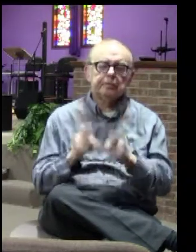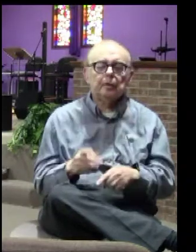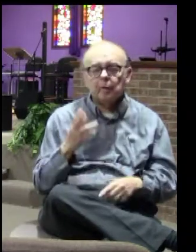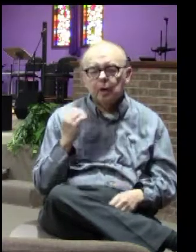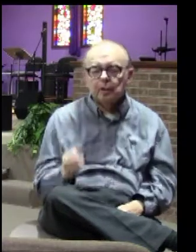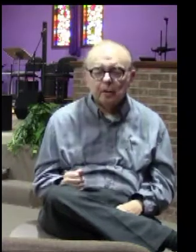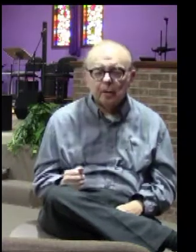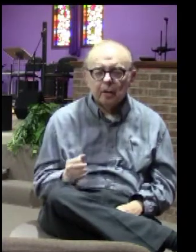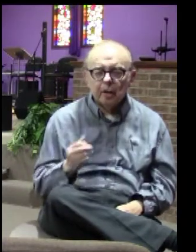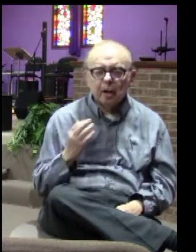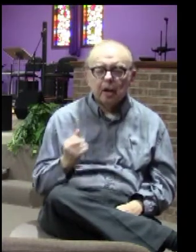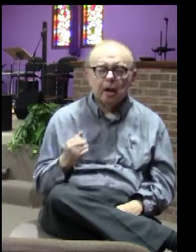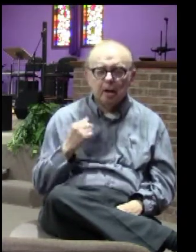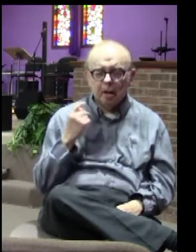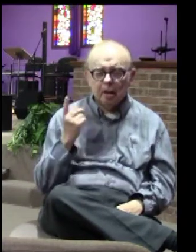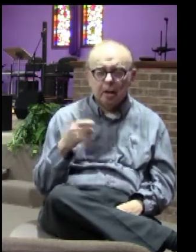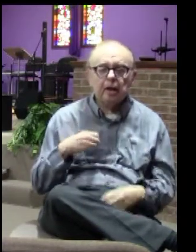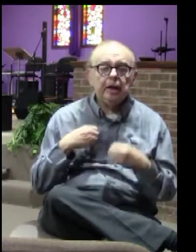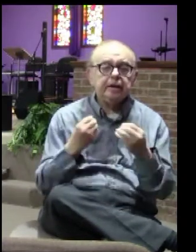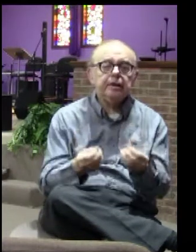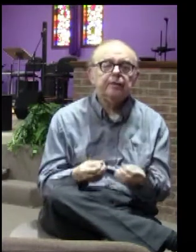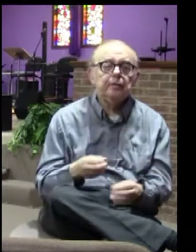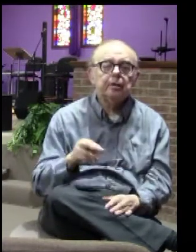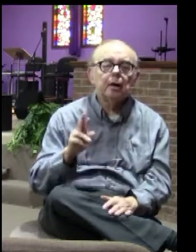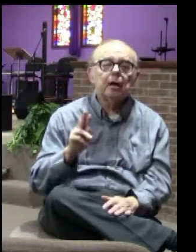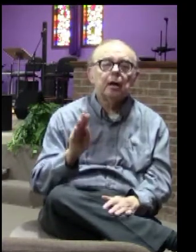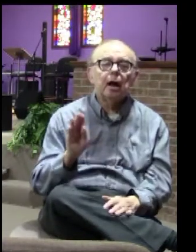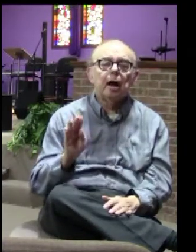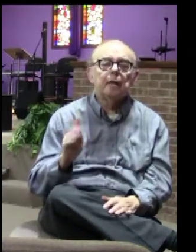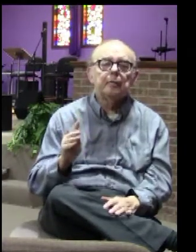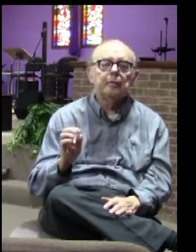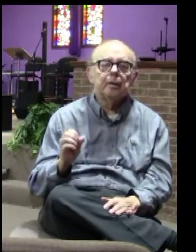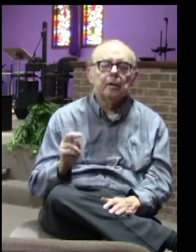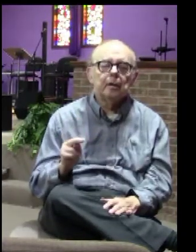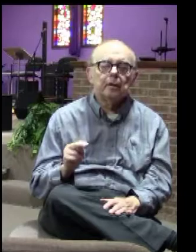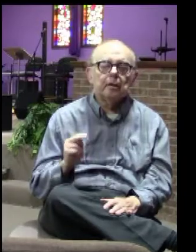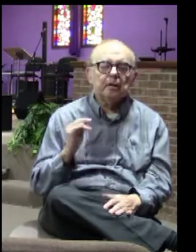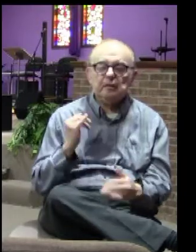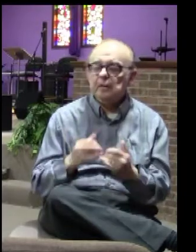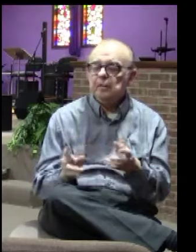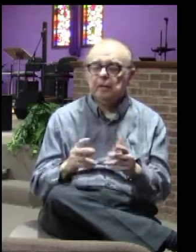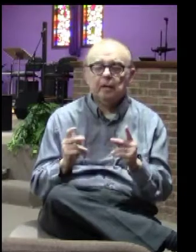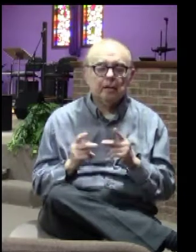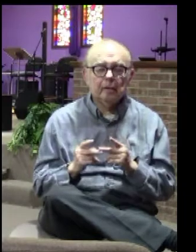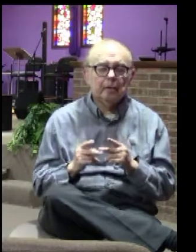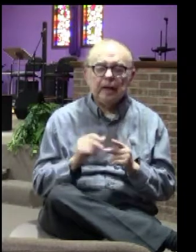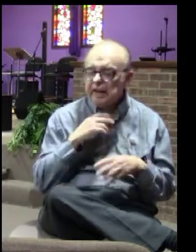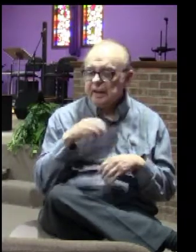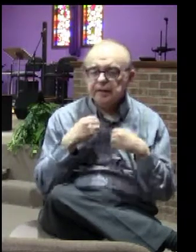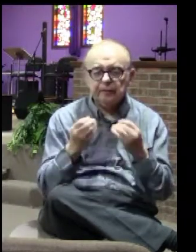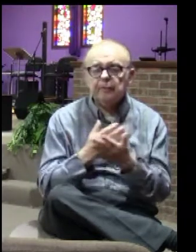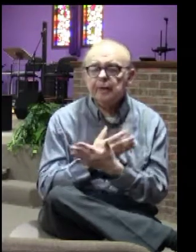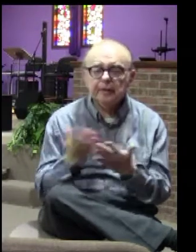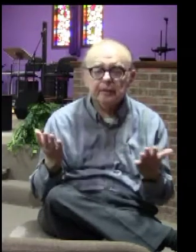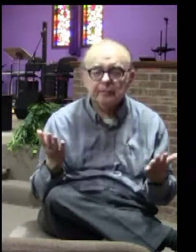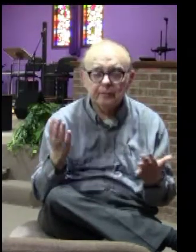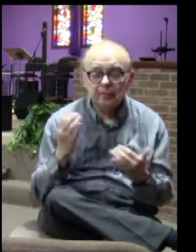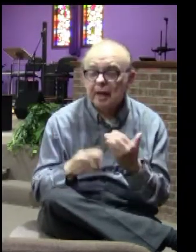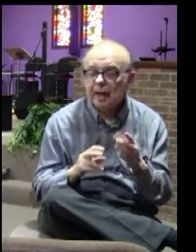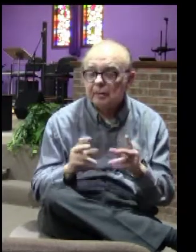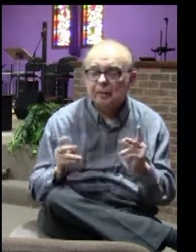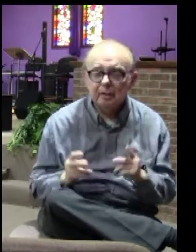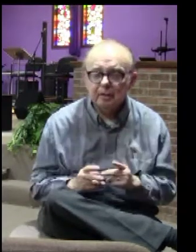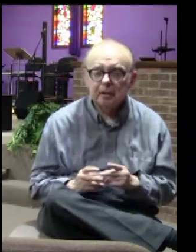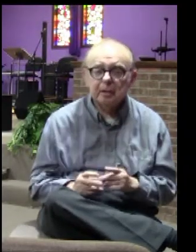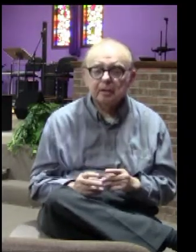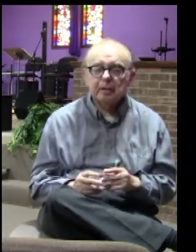Why? Because they gave you a ribbon. You didn't want to come in last place because they didn't give you a ribbon for last place. Not